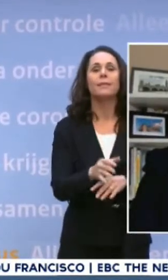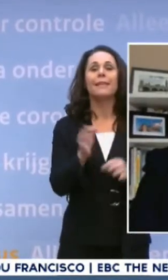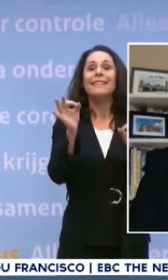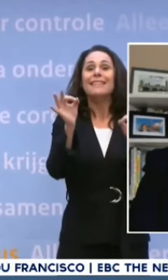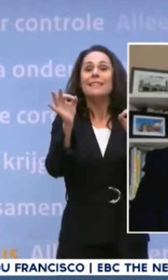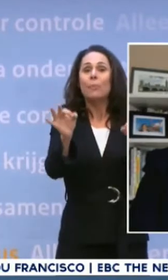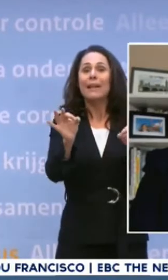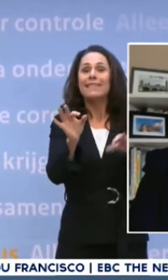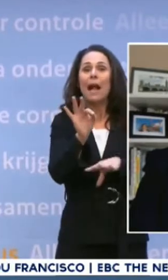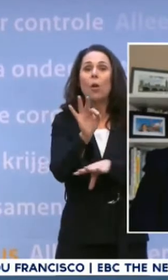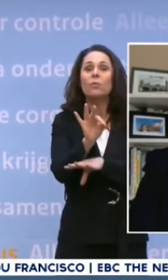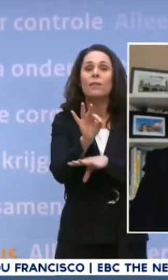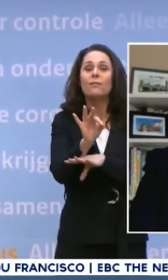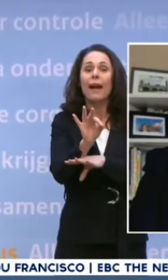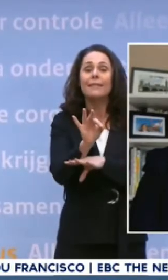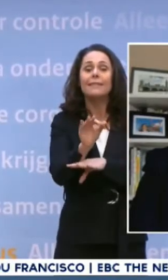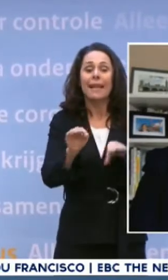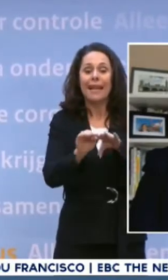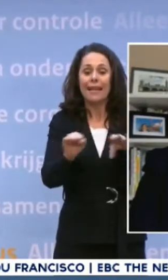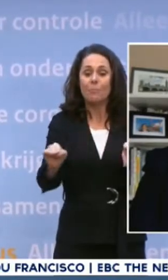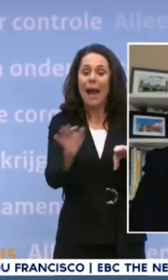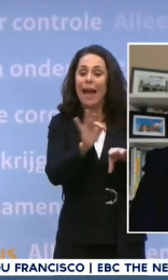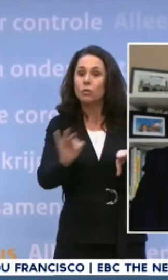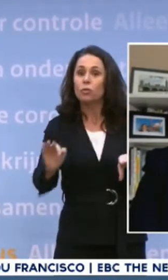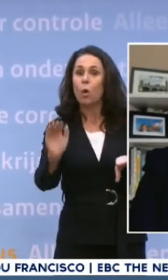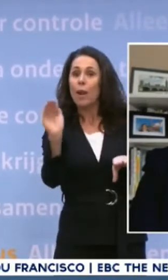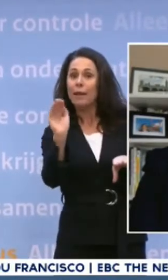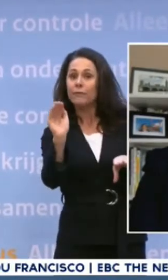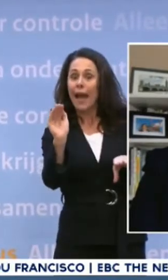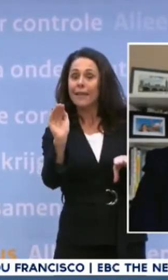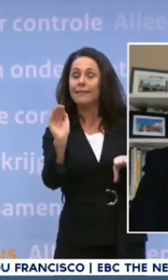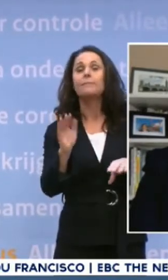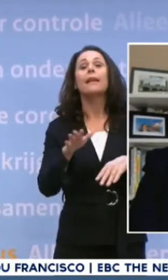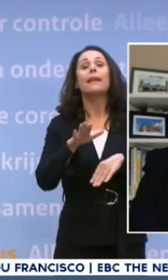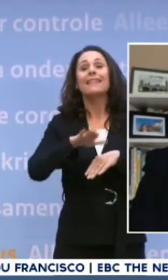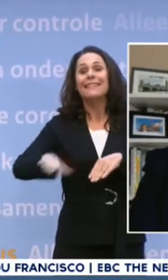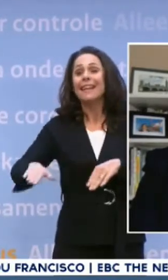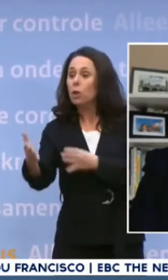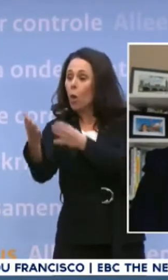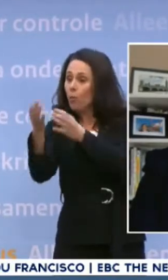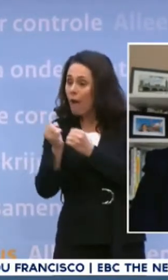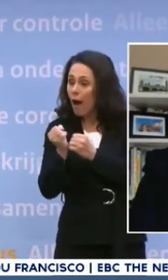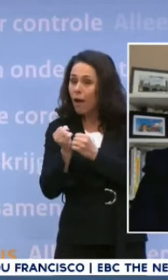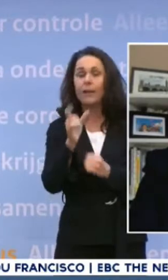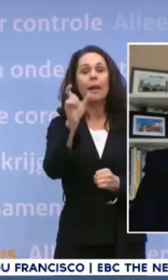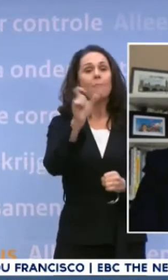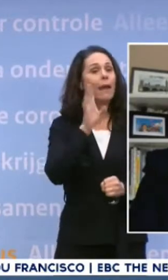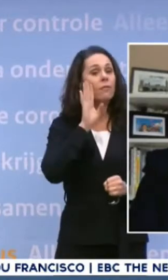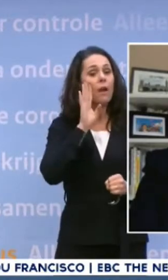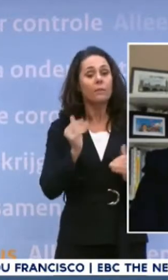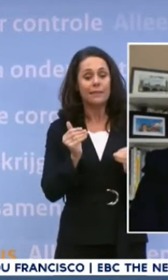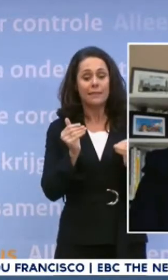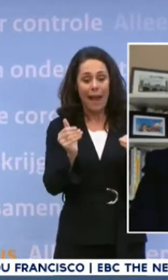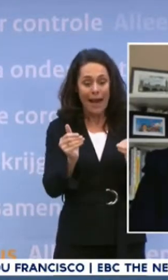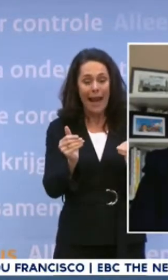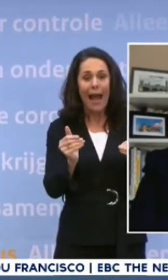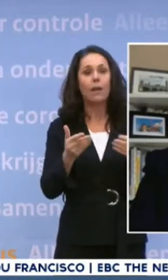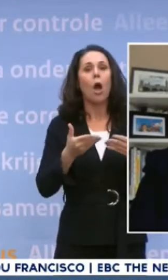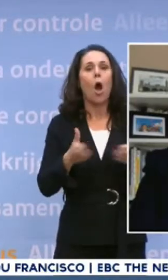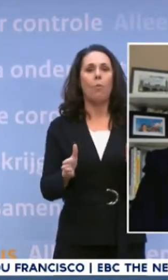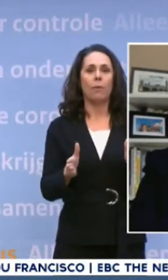of the most substantial, most gripping, and most troubling periods that any of us will